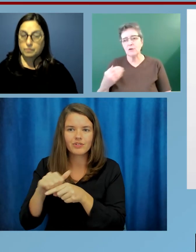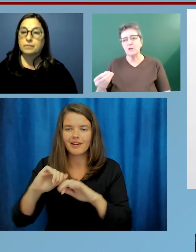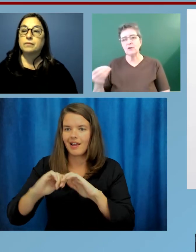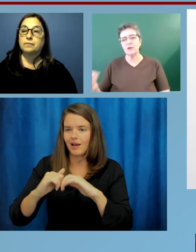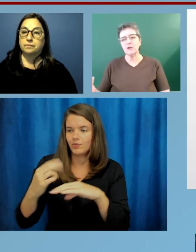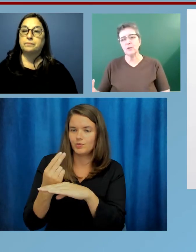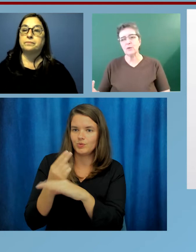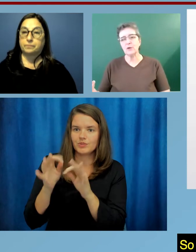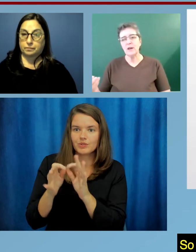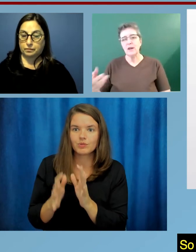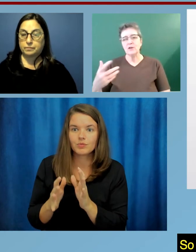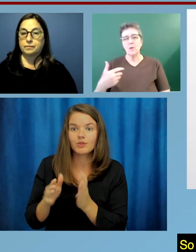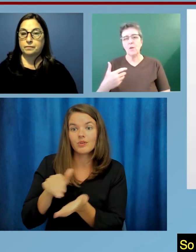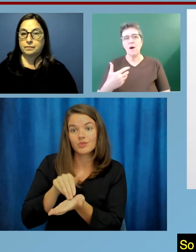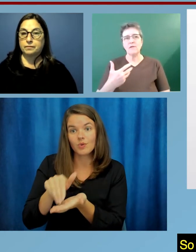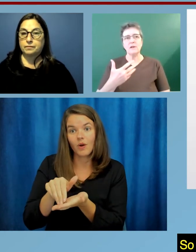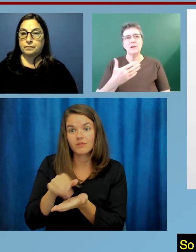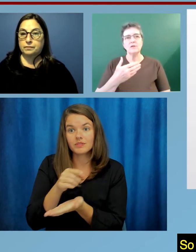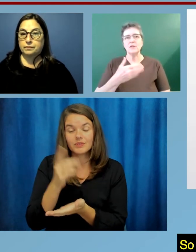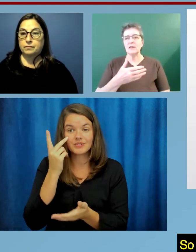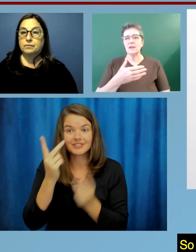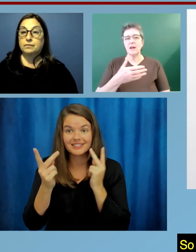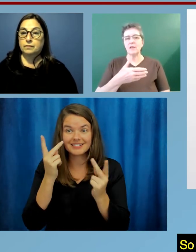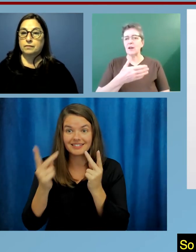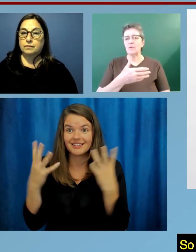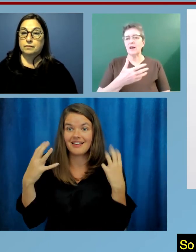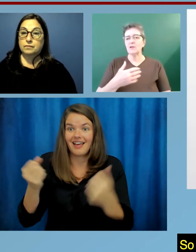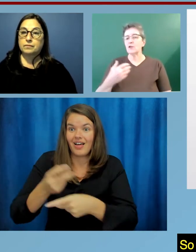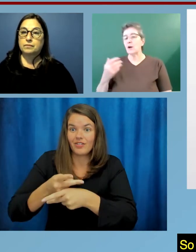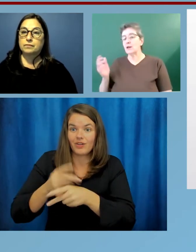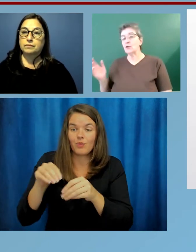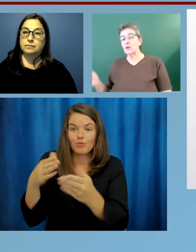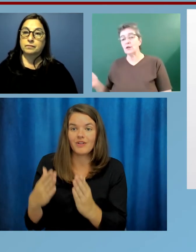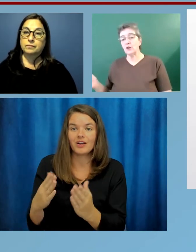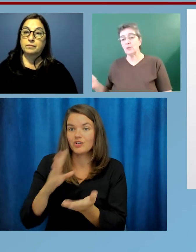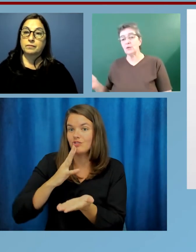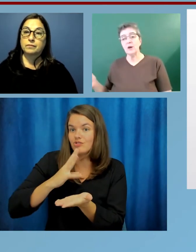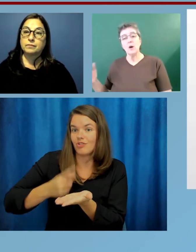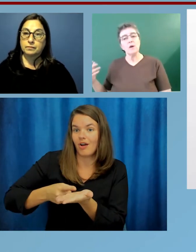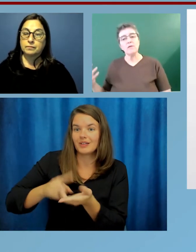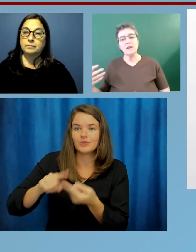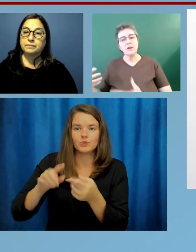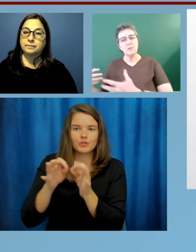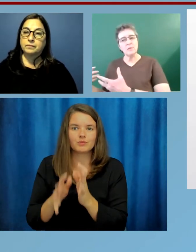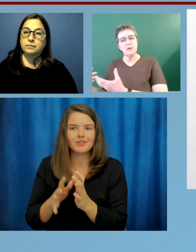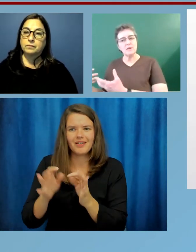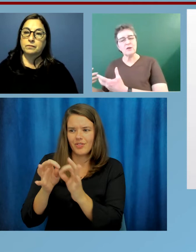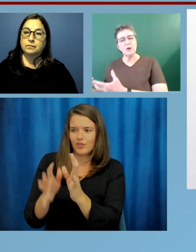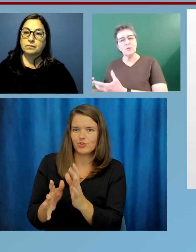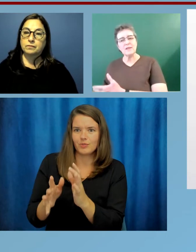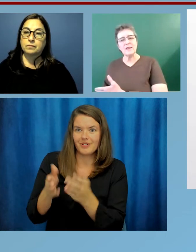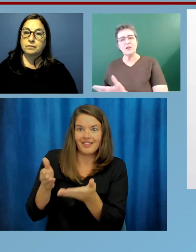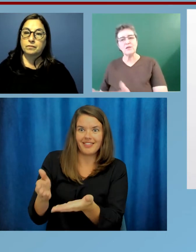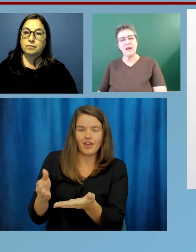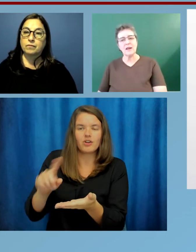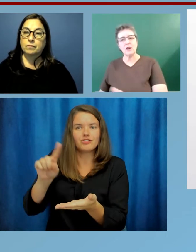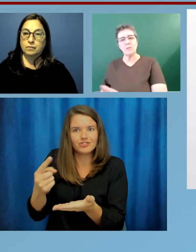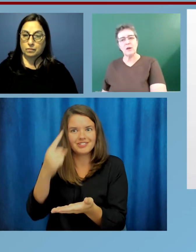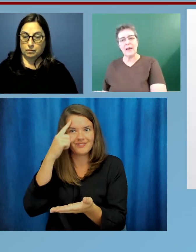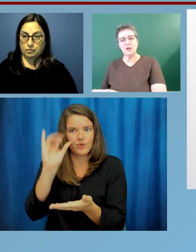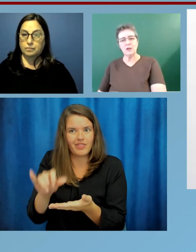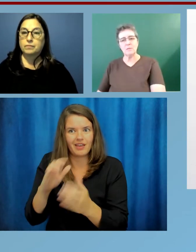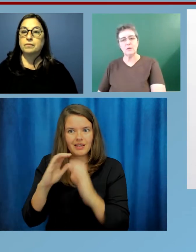in how to use an interpreter. So often you'll see healthcare providers talking to the interpreter, where really the interpreter is there just for